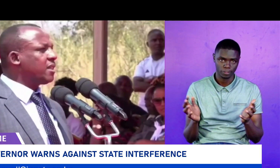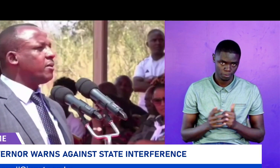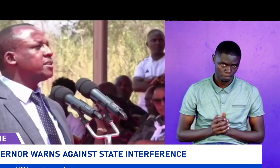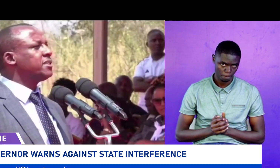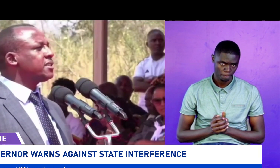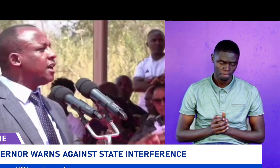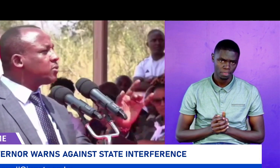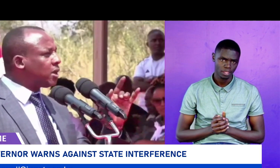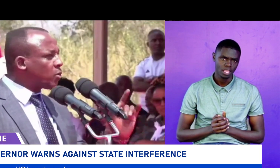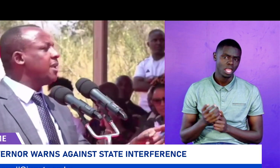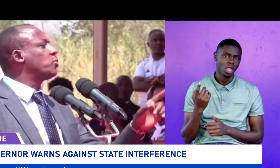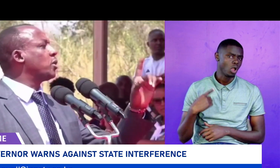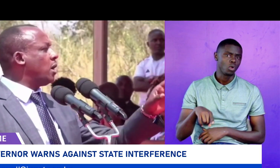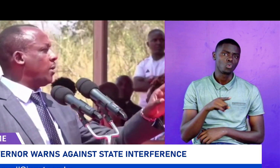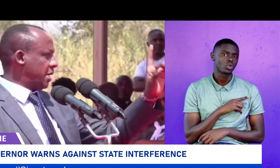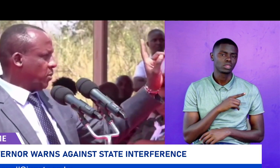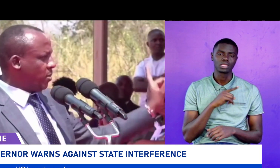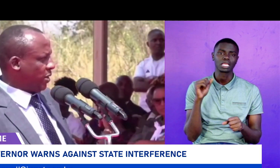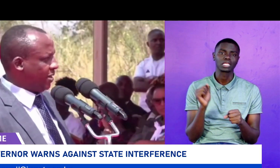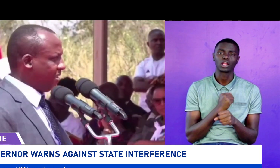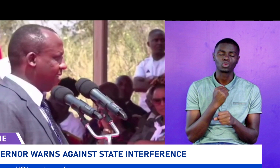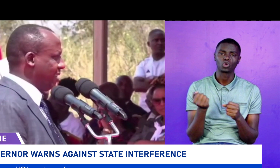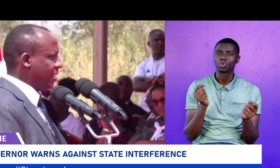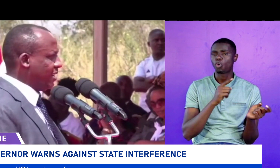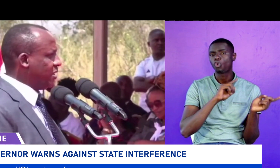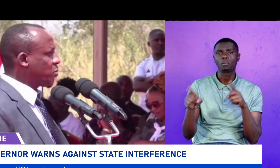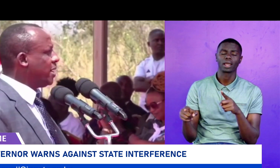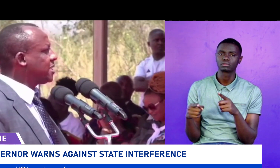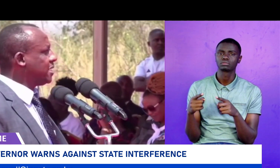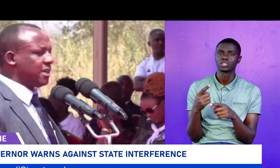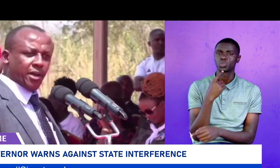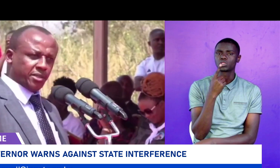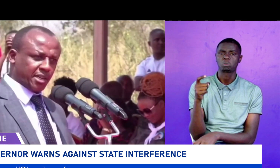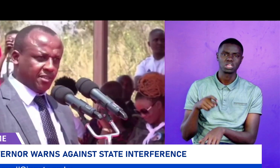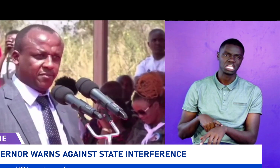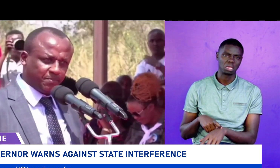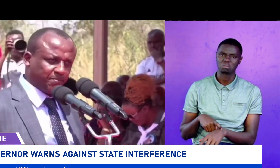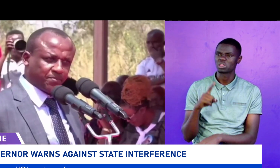Otherwise sisi hatutarudi tulikuwa wakati wa Moi. Into one state, haiwezekani.